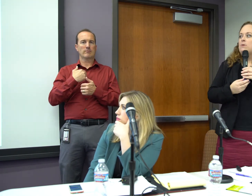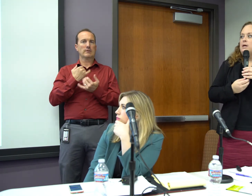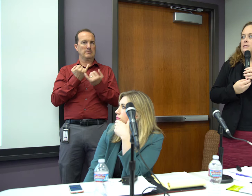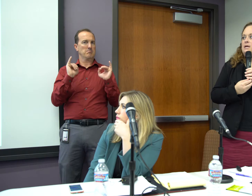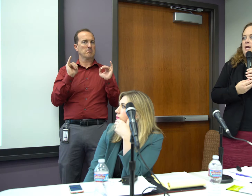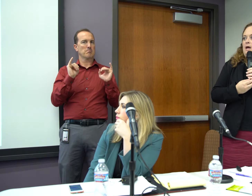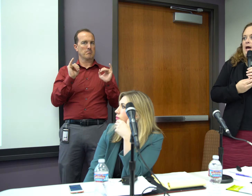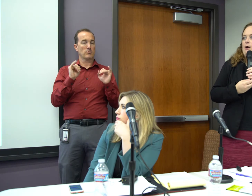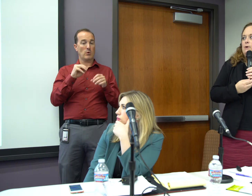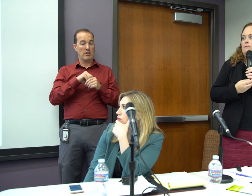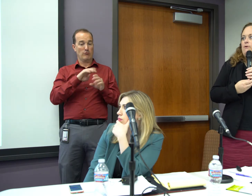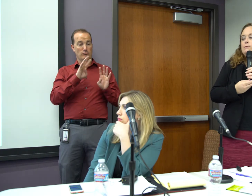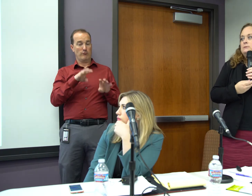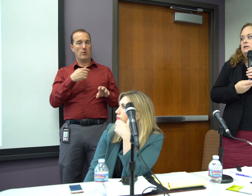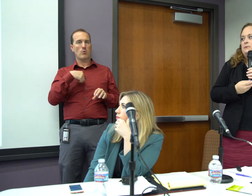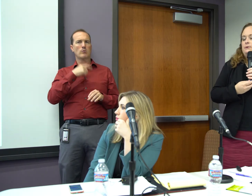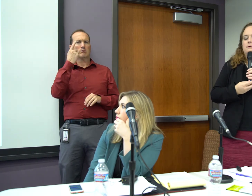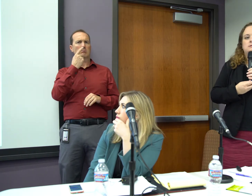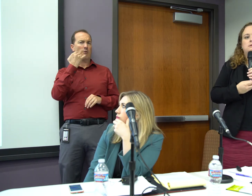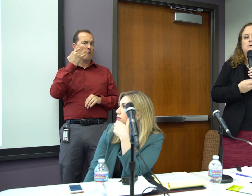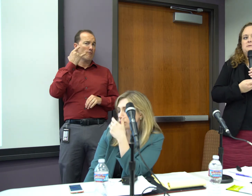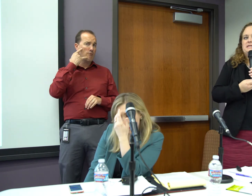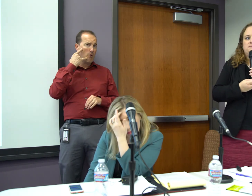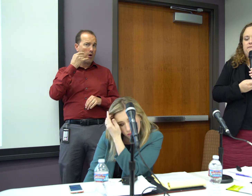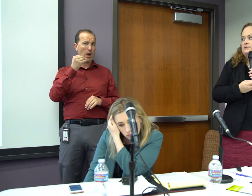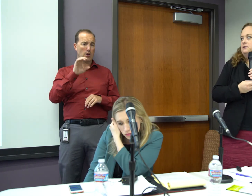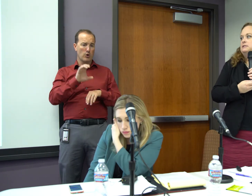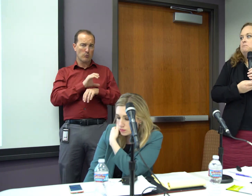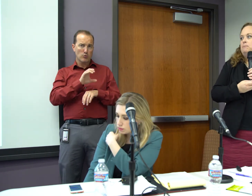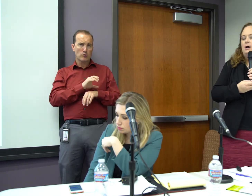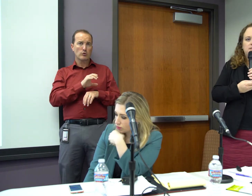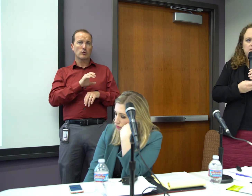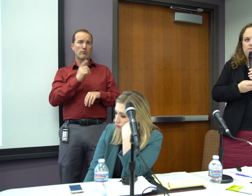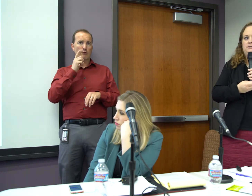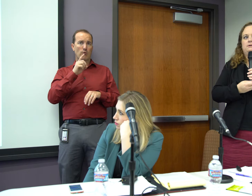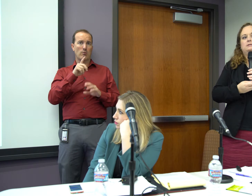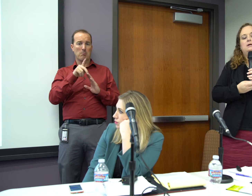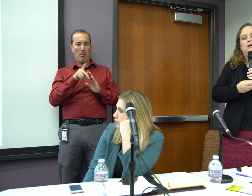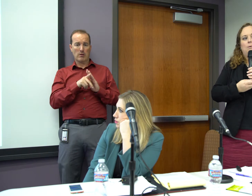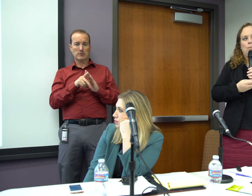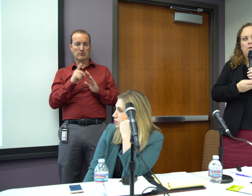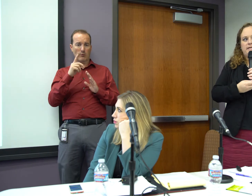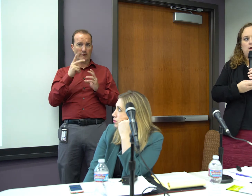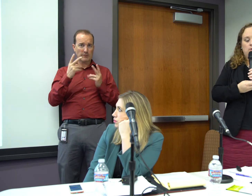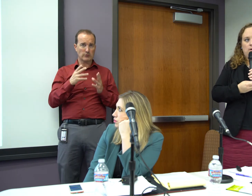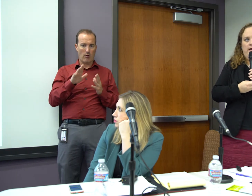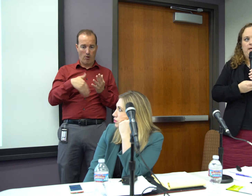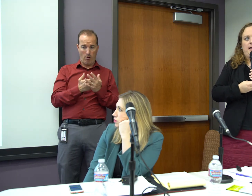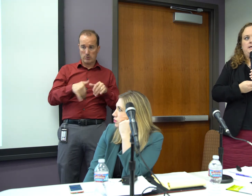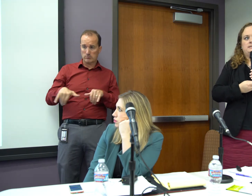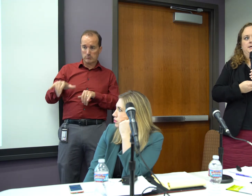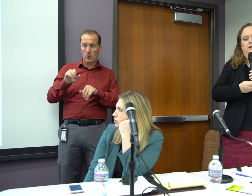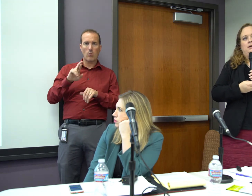survey, is how are phones and computers, spaces for visitors, policies for visitors, what does that all look